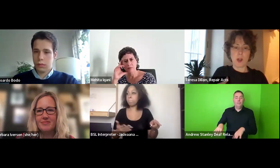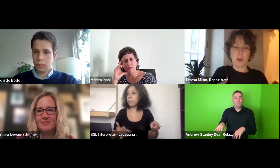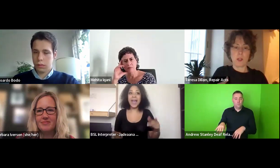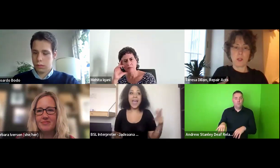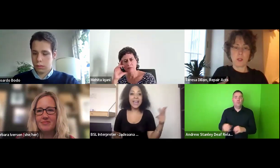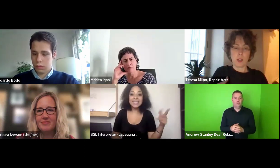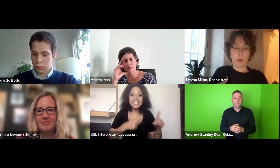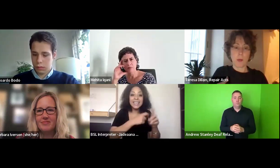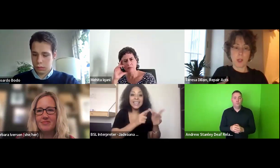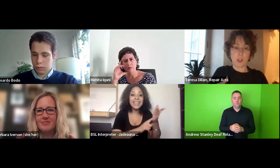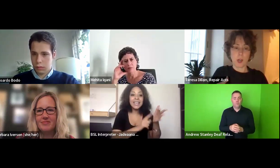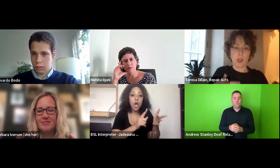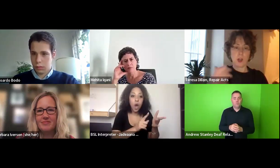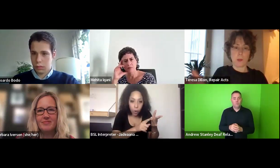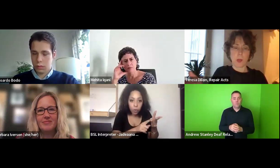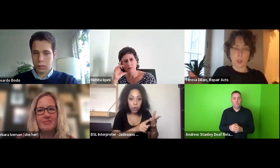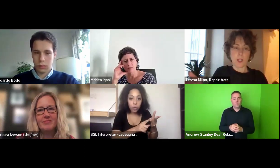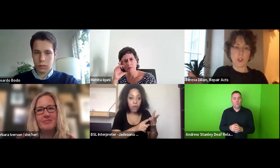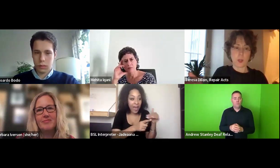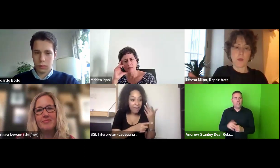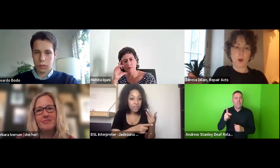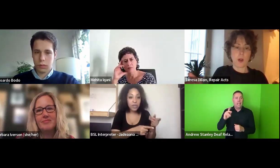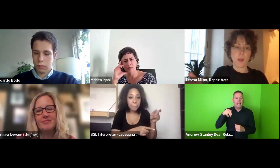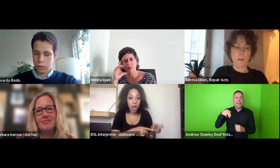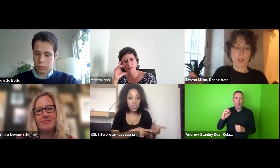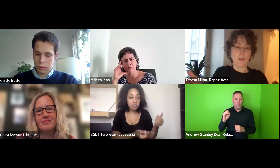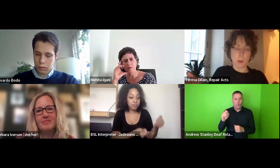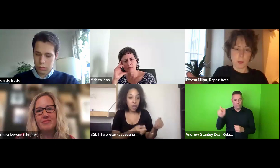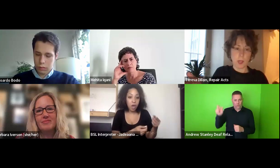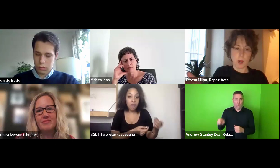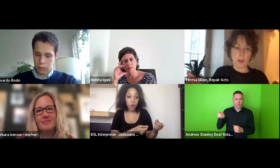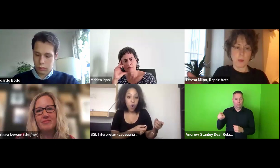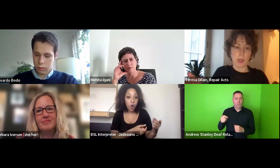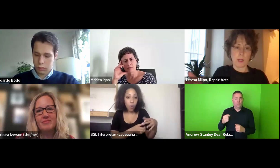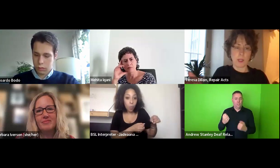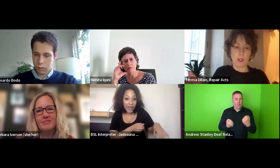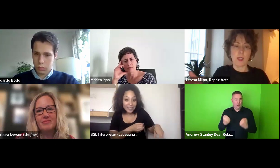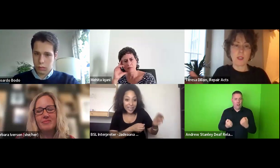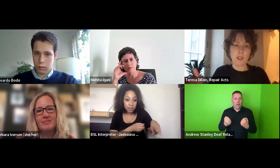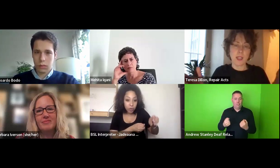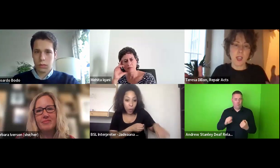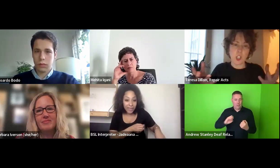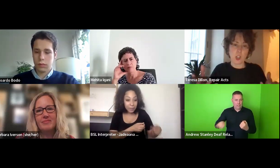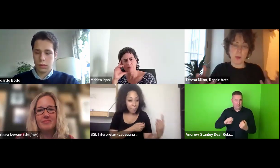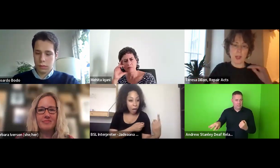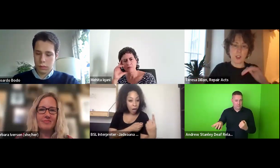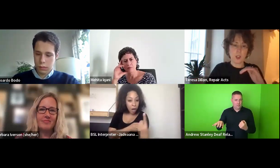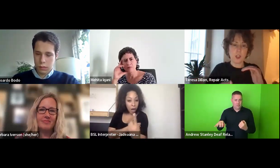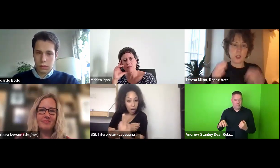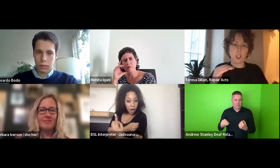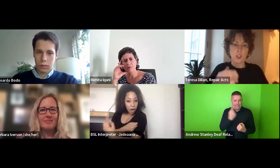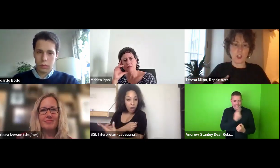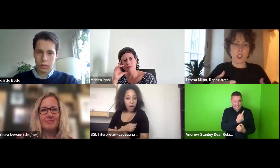kilos per person per year up to about 23, 24, even sometimes higher in some places, right? That's like sugar